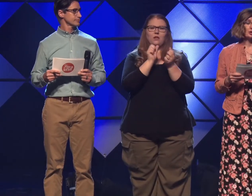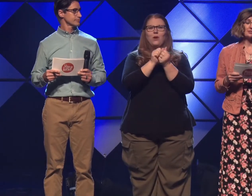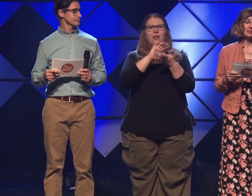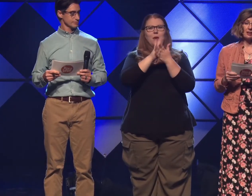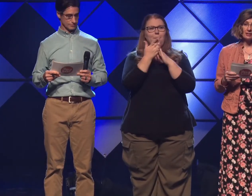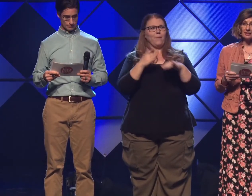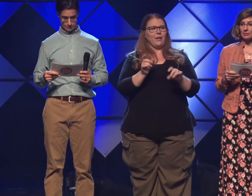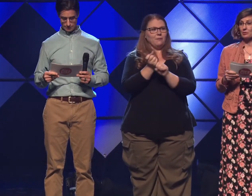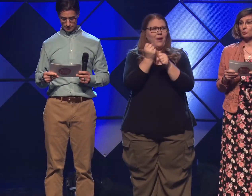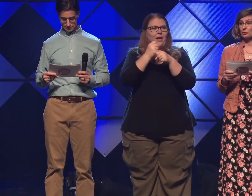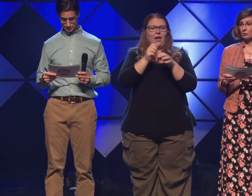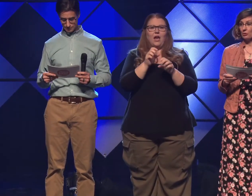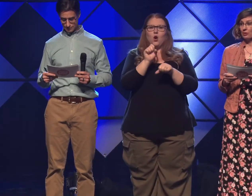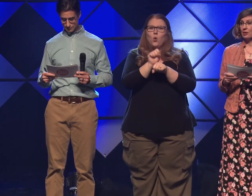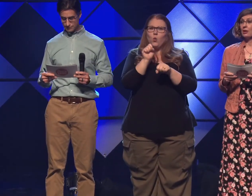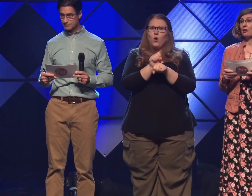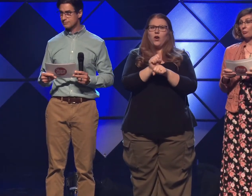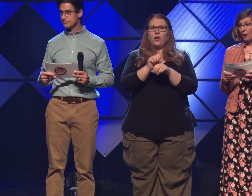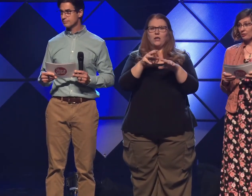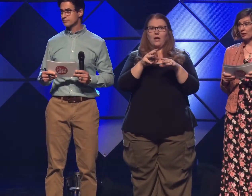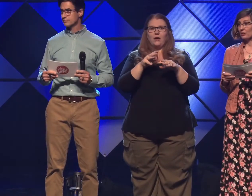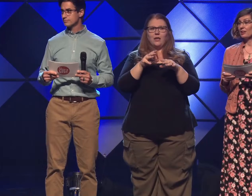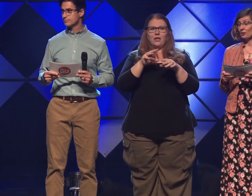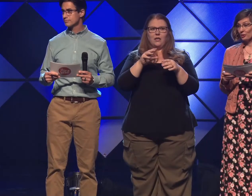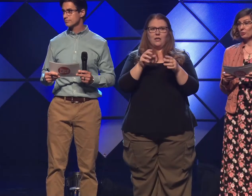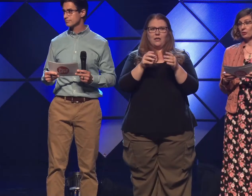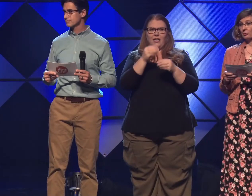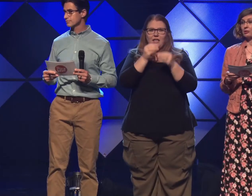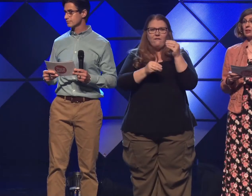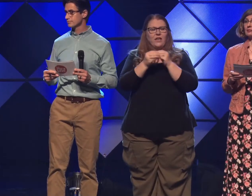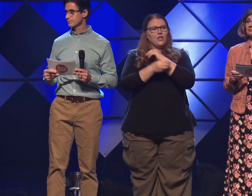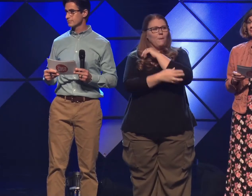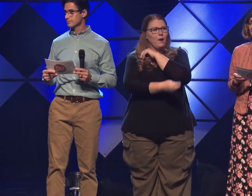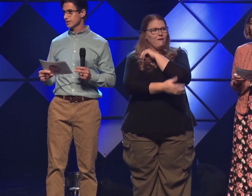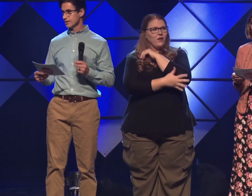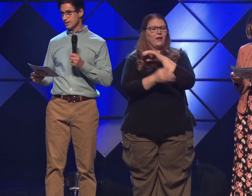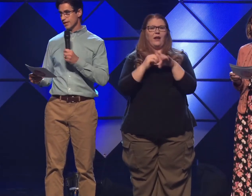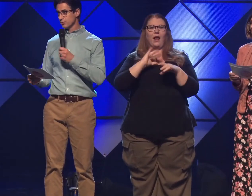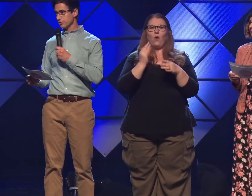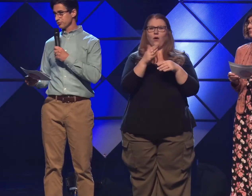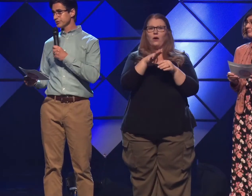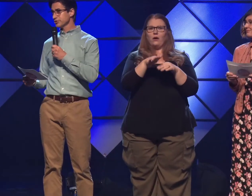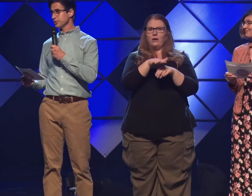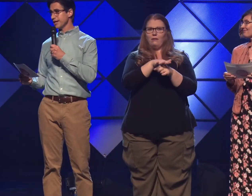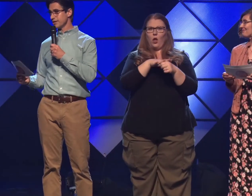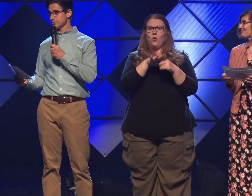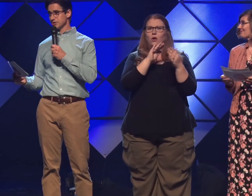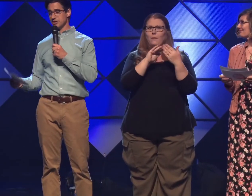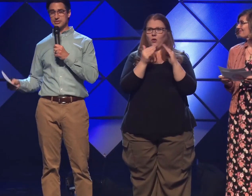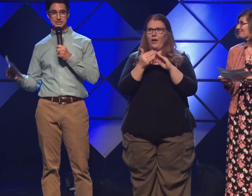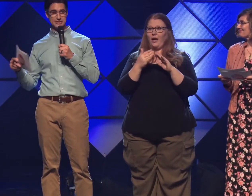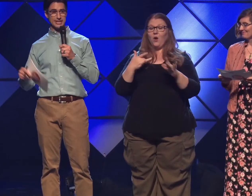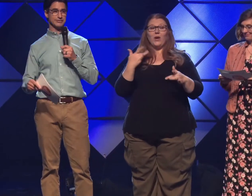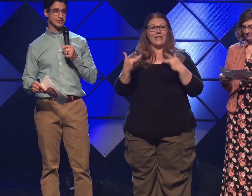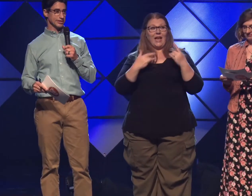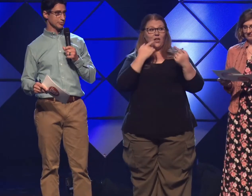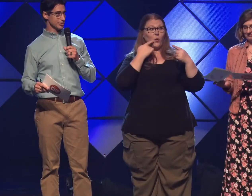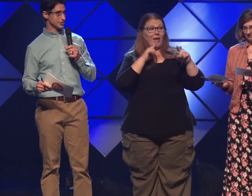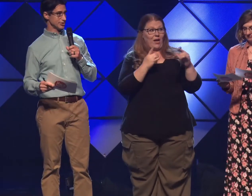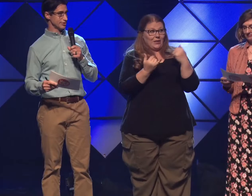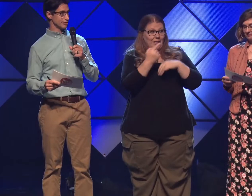to address the unacceptable truth of poverty in our local community. And we're thrilled to announce on this day